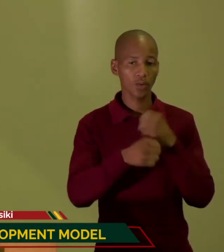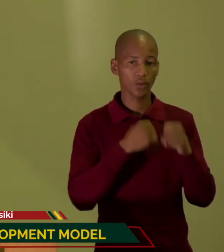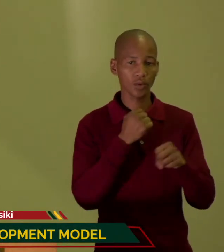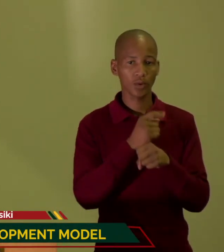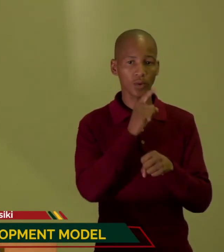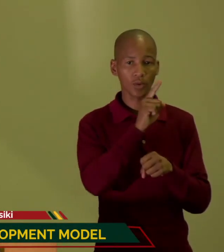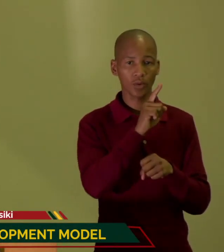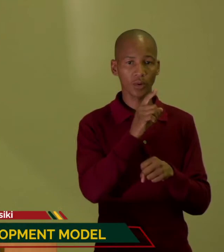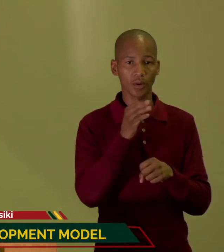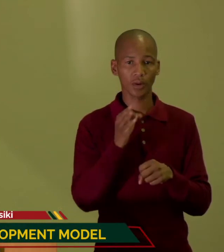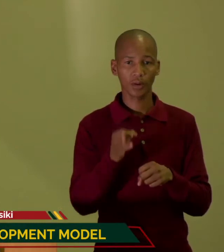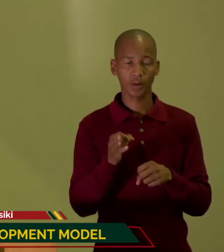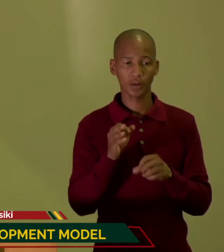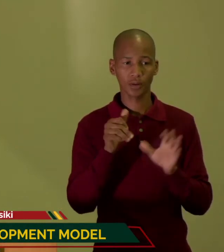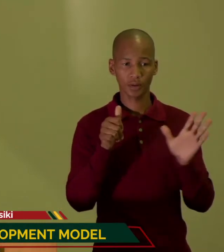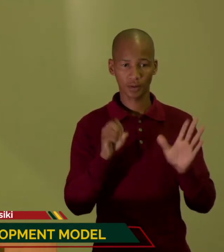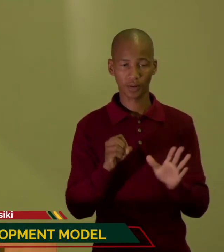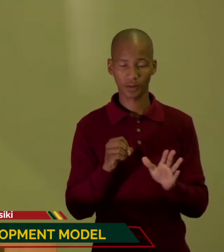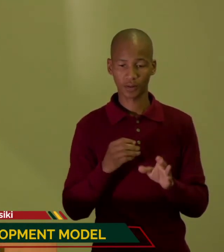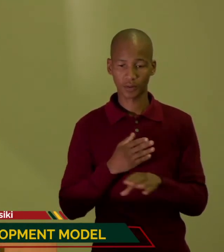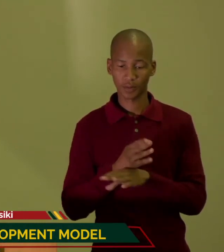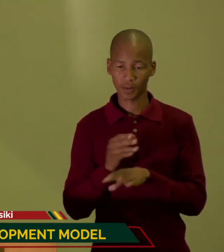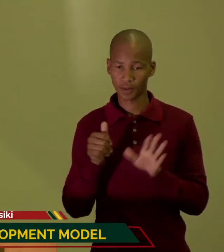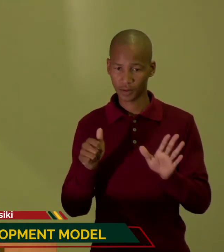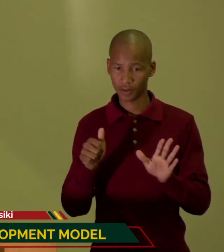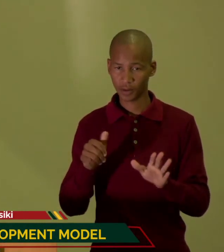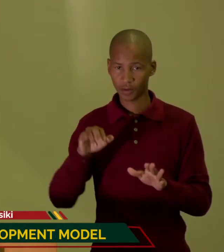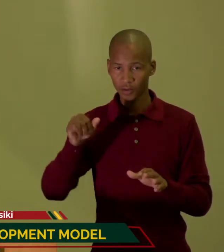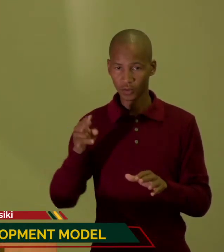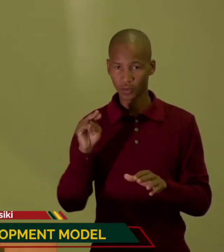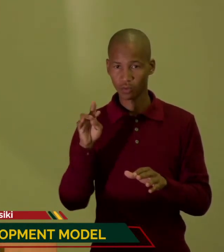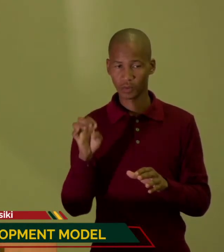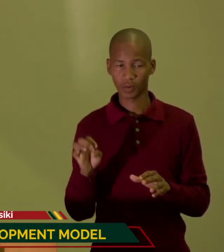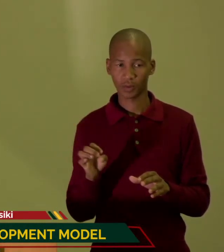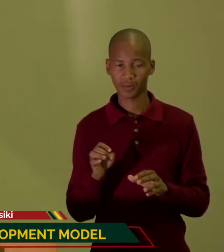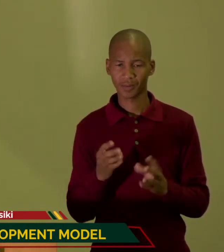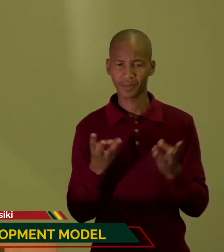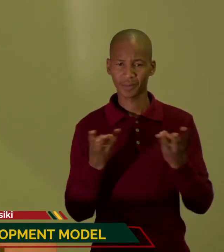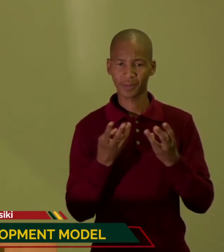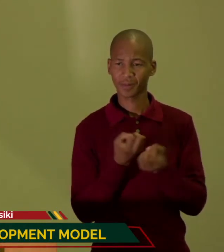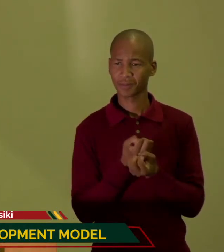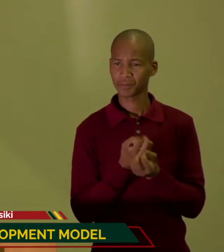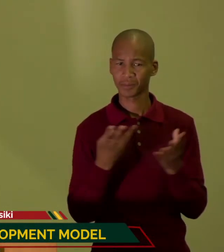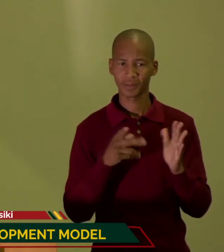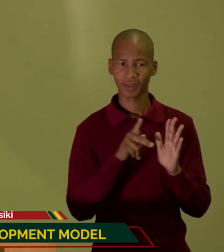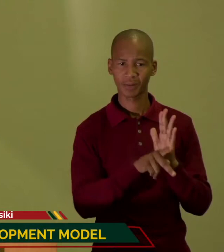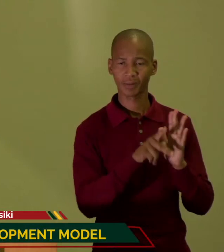1960. Mm-hmm. On the 6th of June, many people were killed